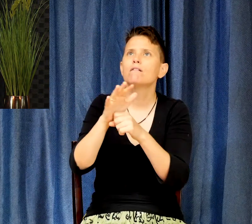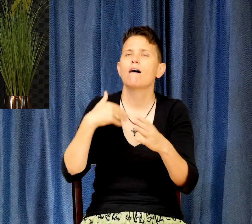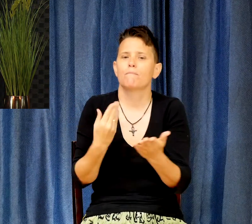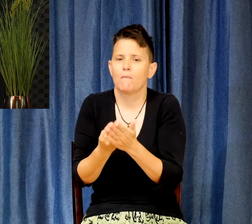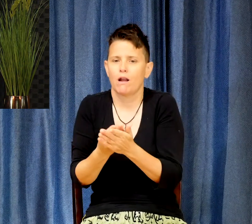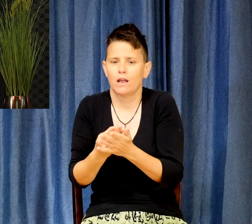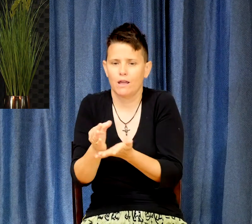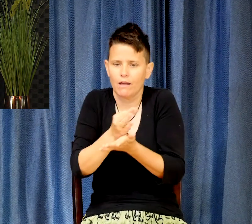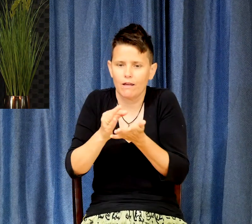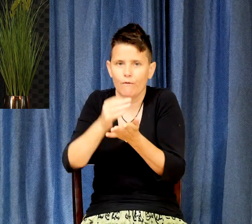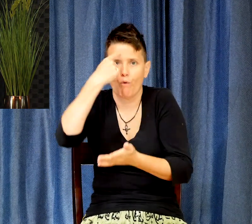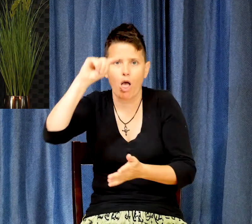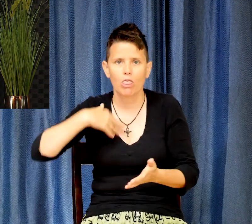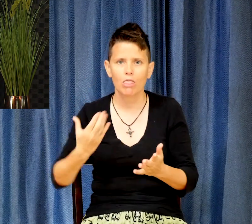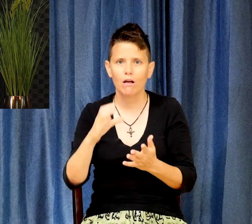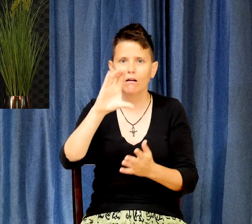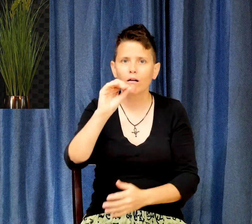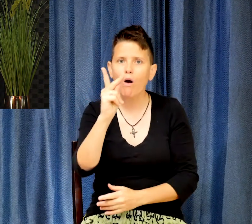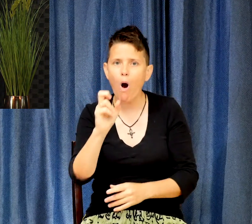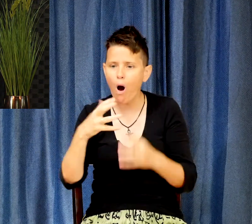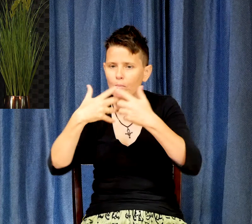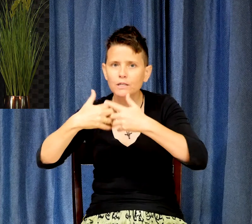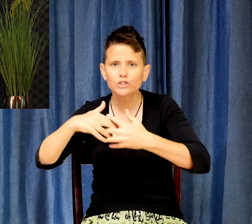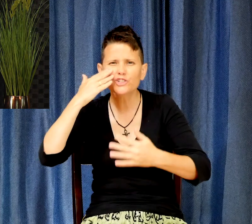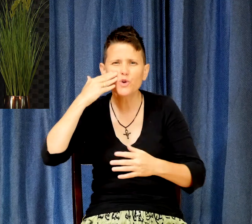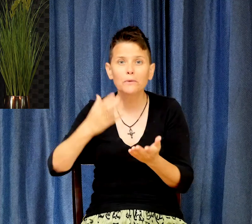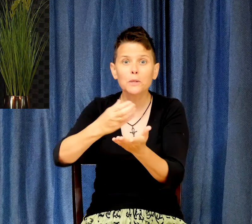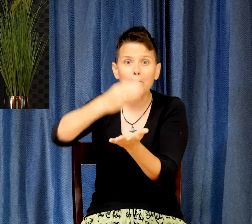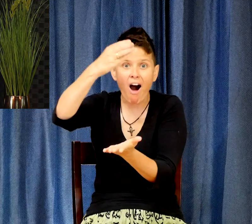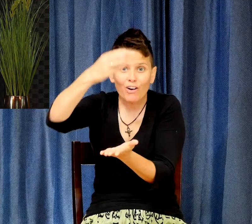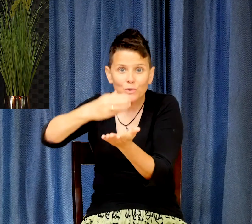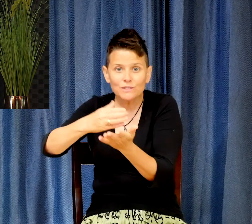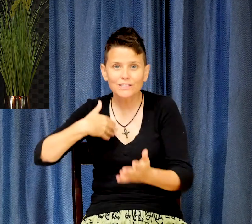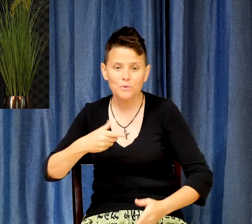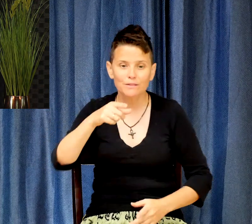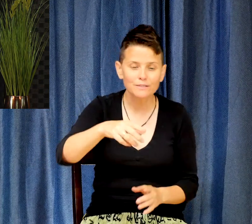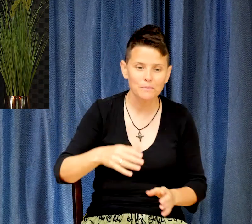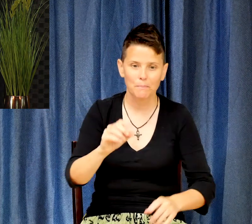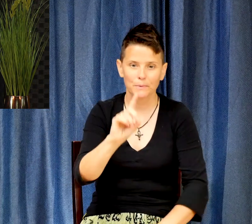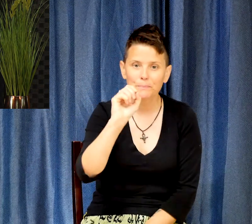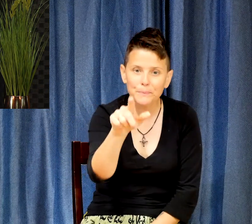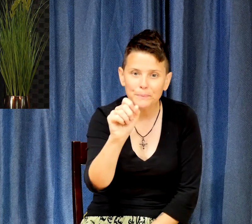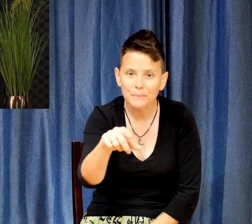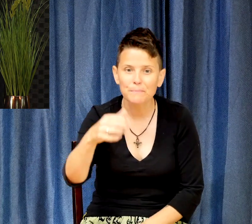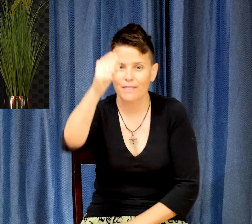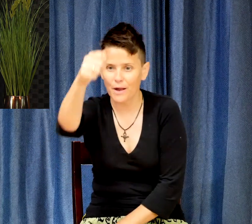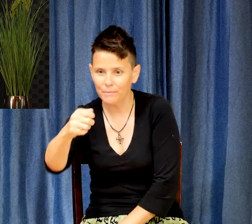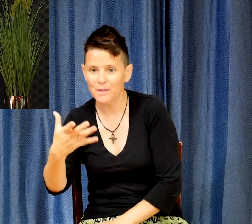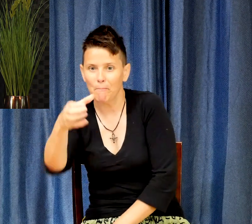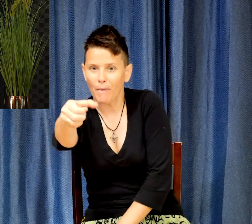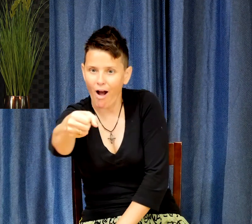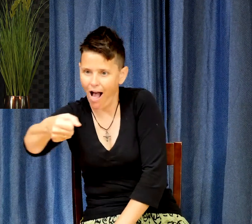was those great bottles that you would pull out. You know, you'd put your coins in and you'd open the glass and pull out the glass bottle. And